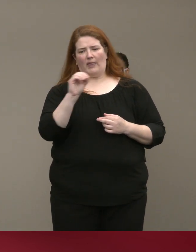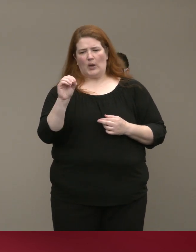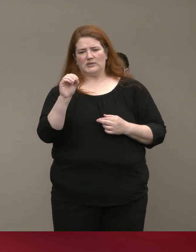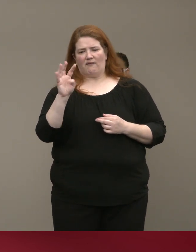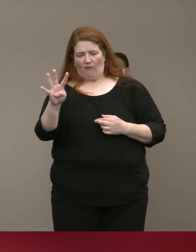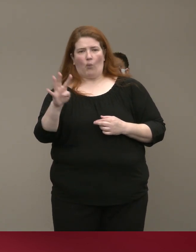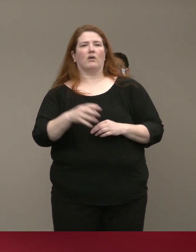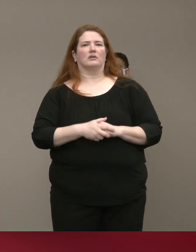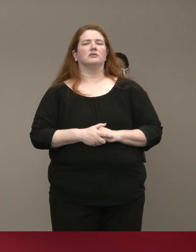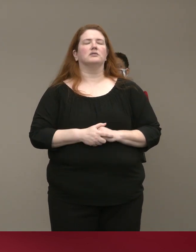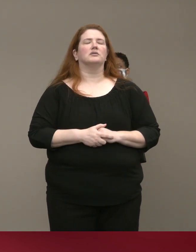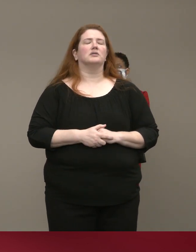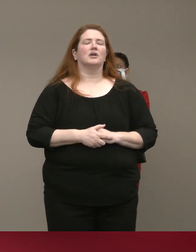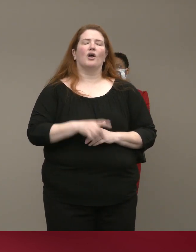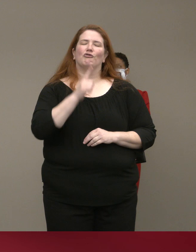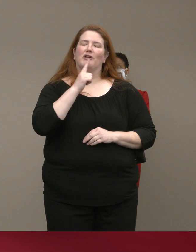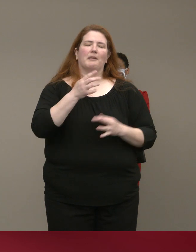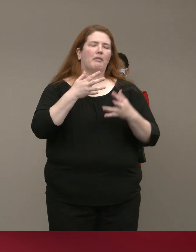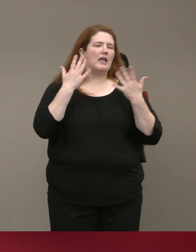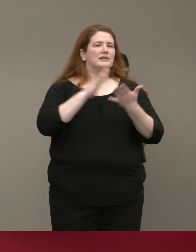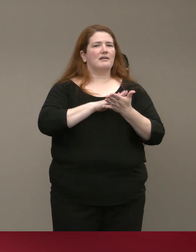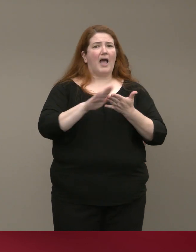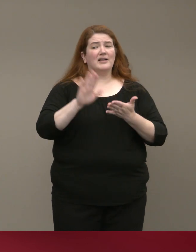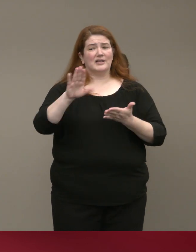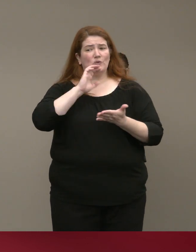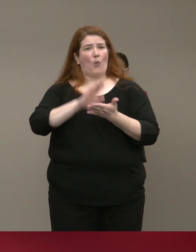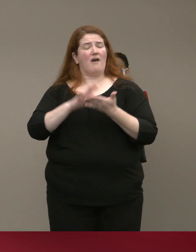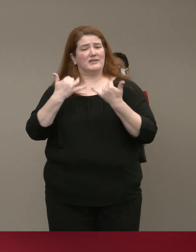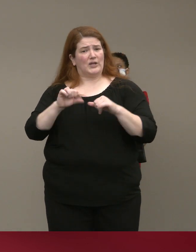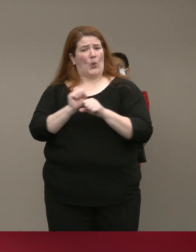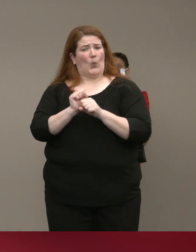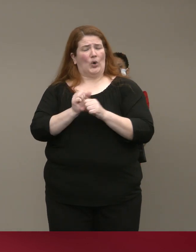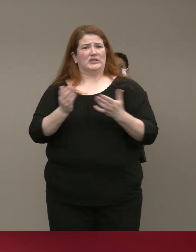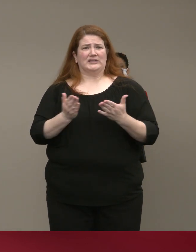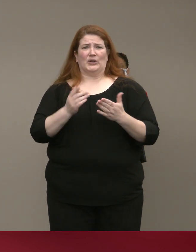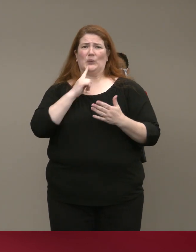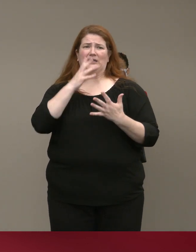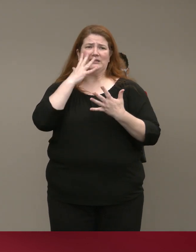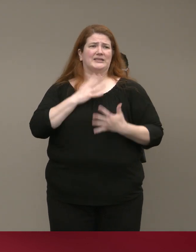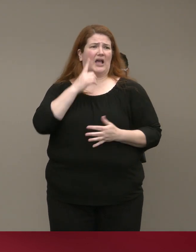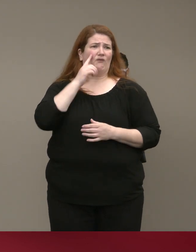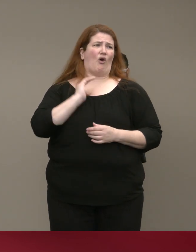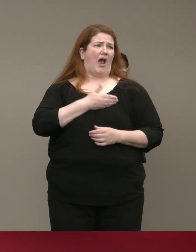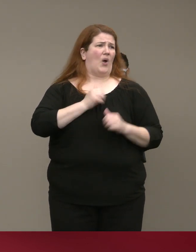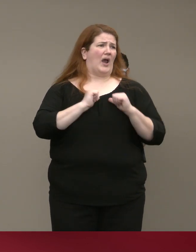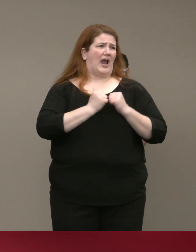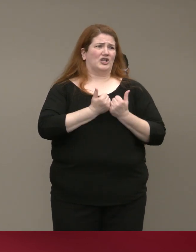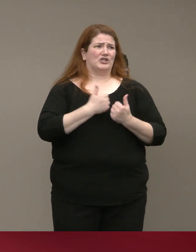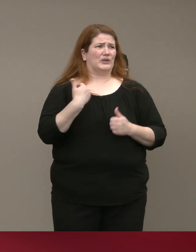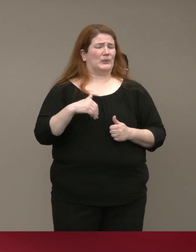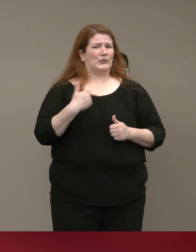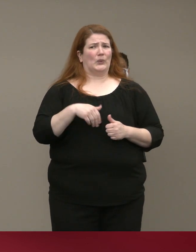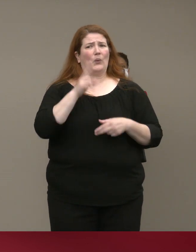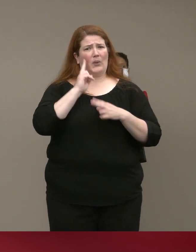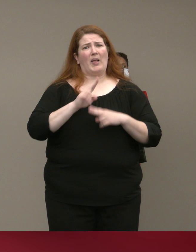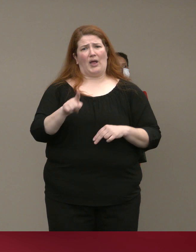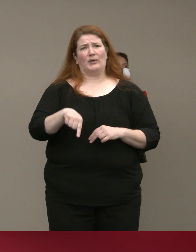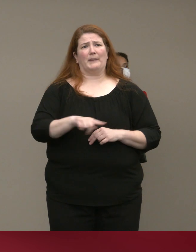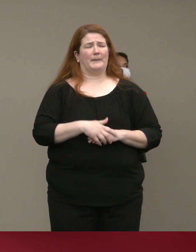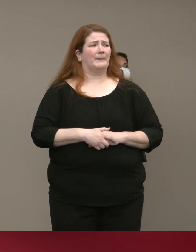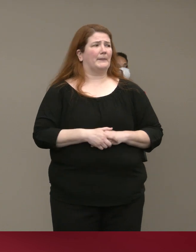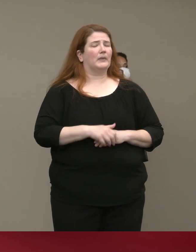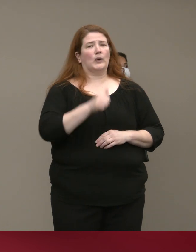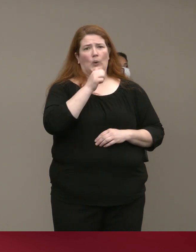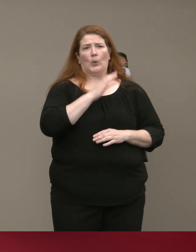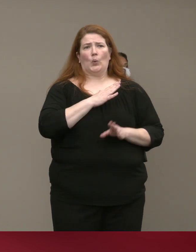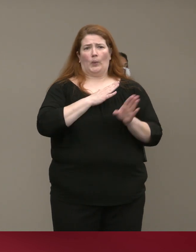pleasant, and his wife still works here. And so, very sad time for our agency. We will honor him. Chief, can you